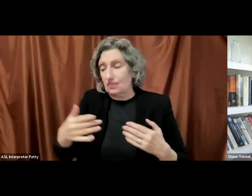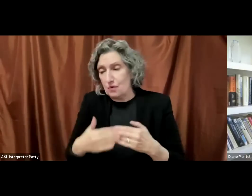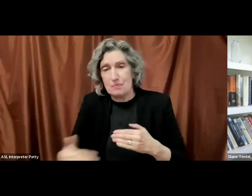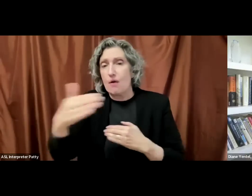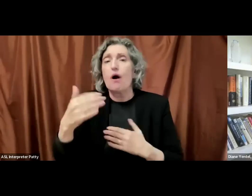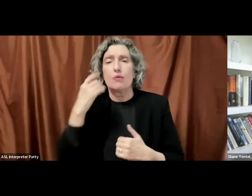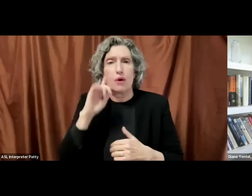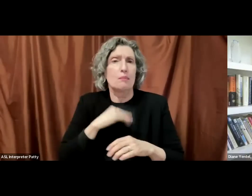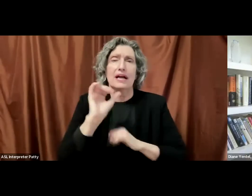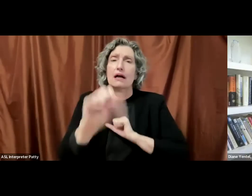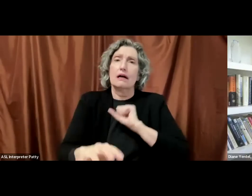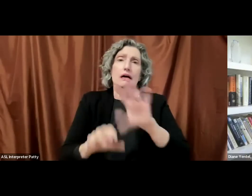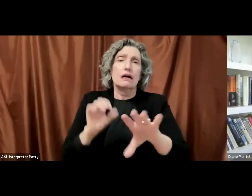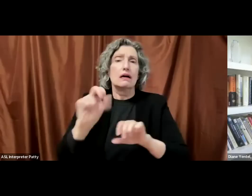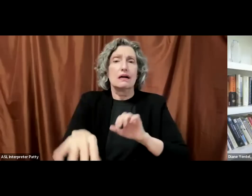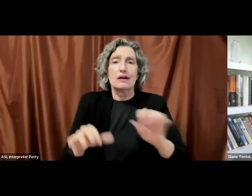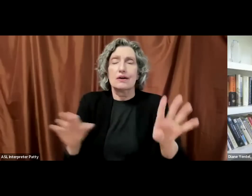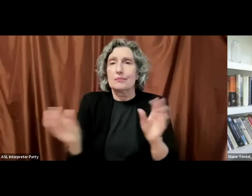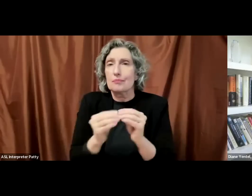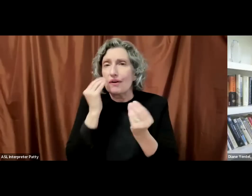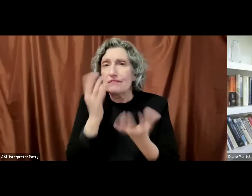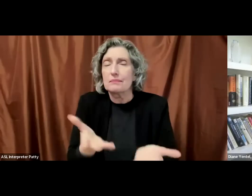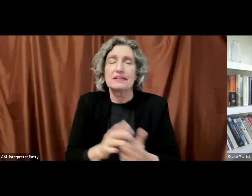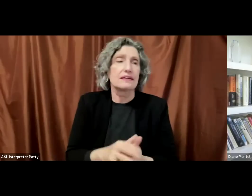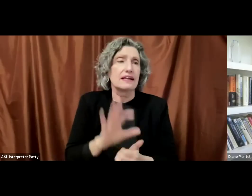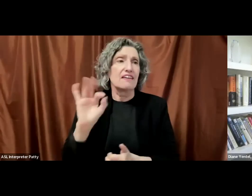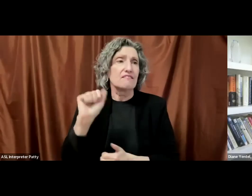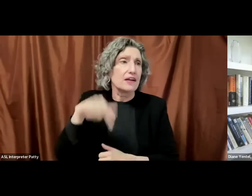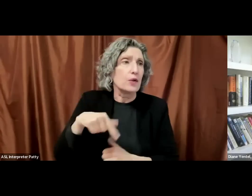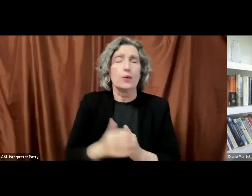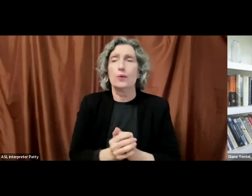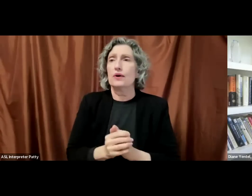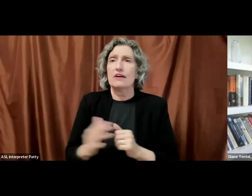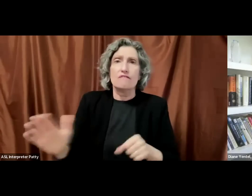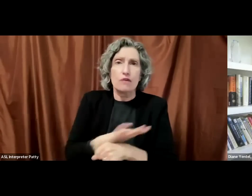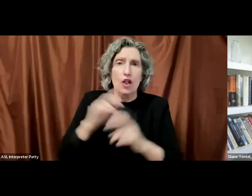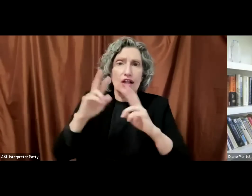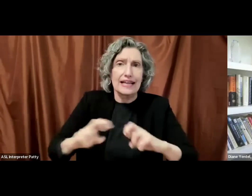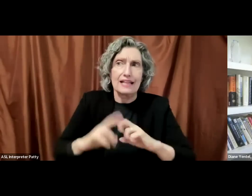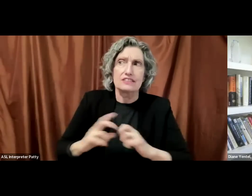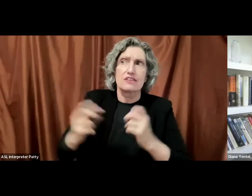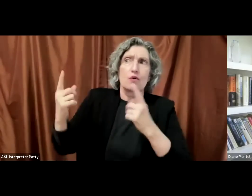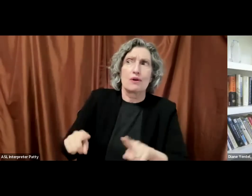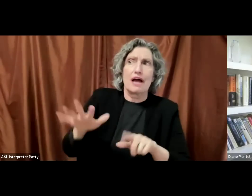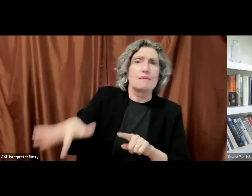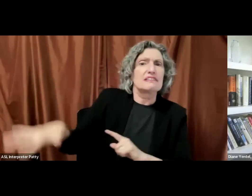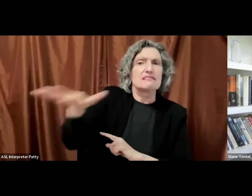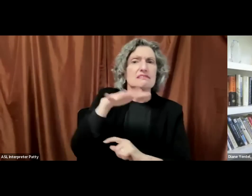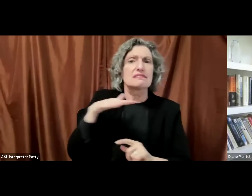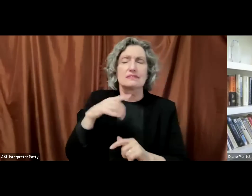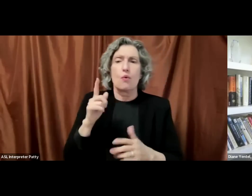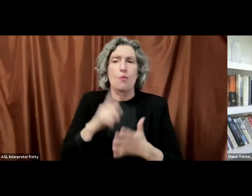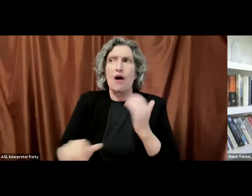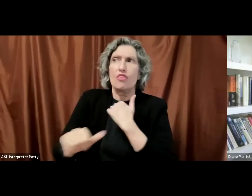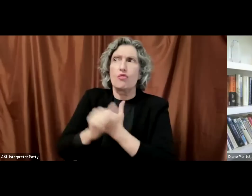be sharing more information, FAQs, fact sheets, deeper analysis of all the threats and challenges and the ways that you